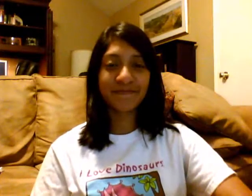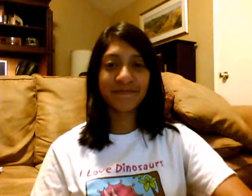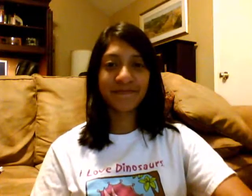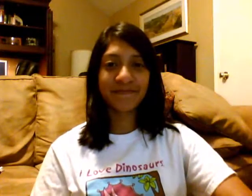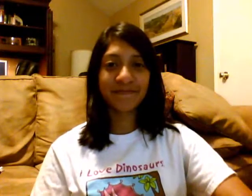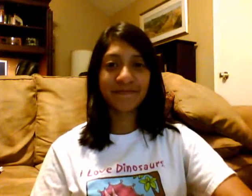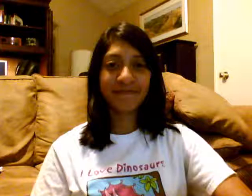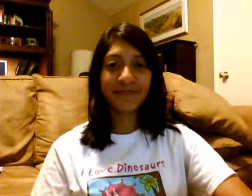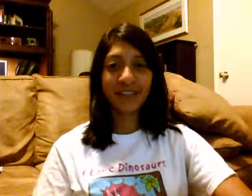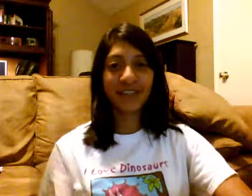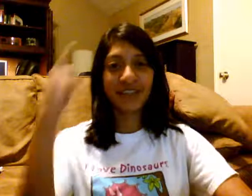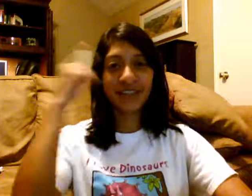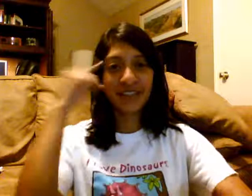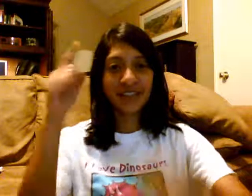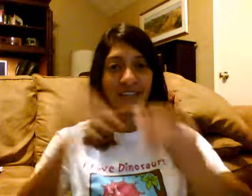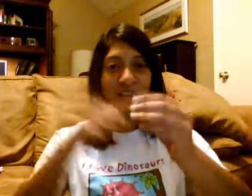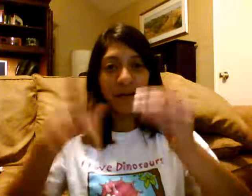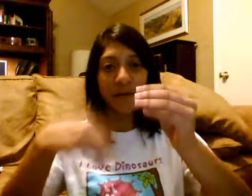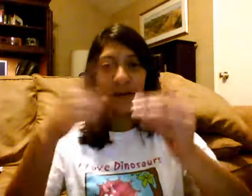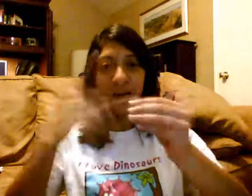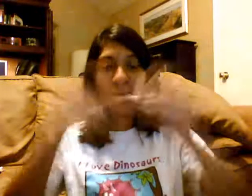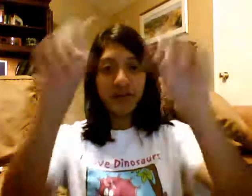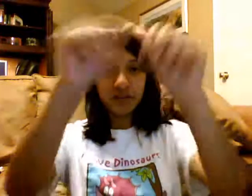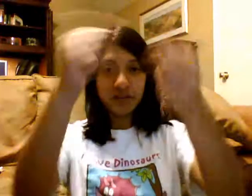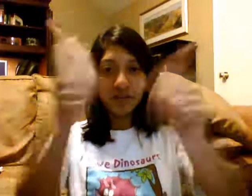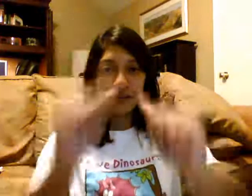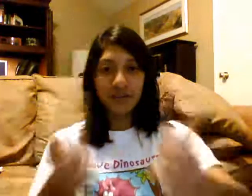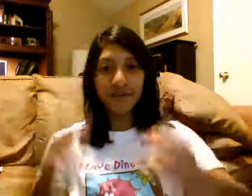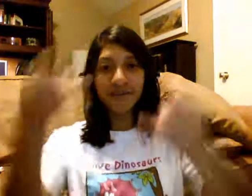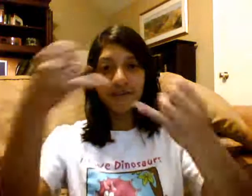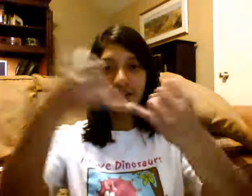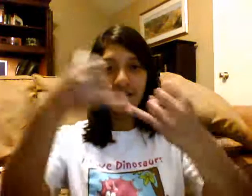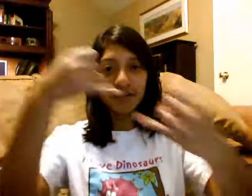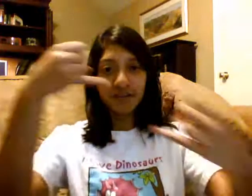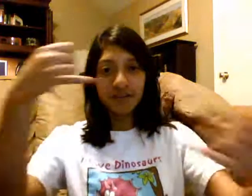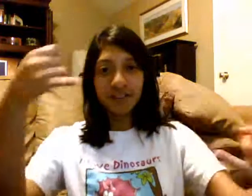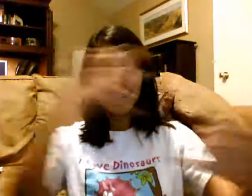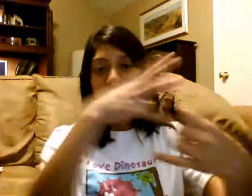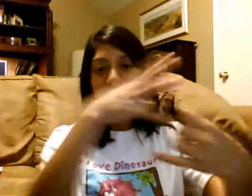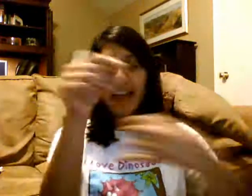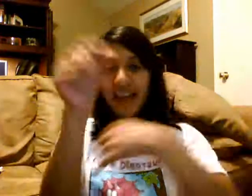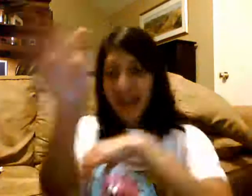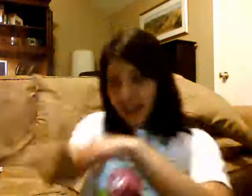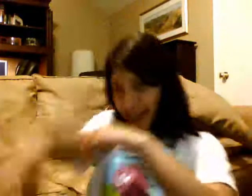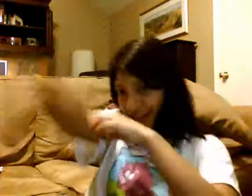Just think about the shape of streams, and elephants, and other